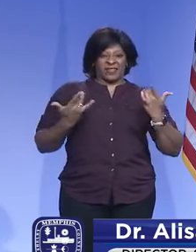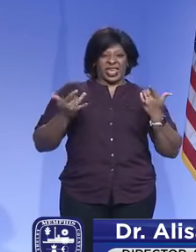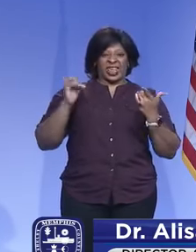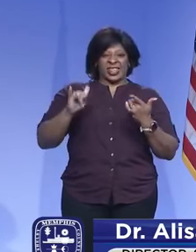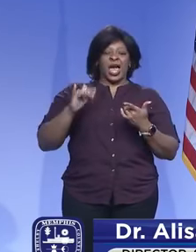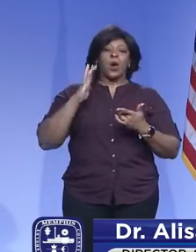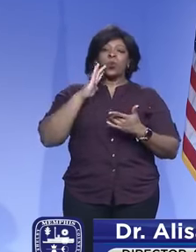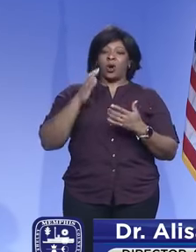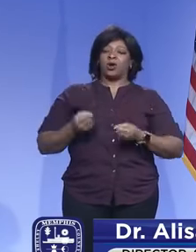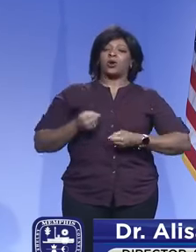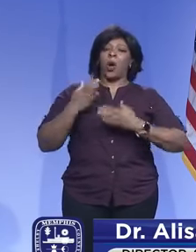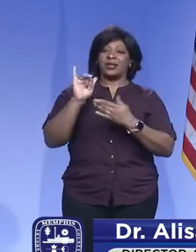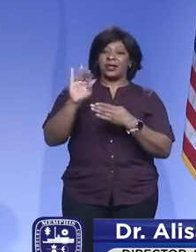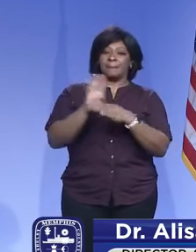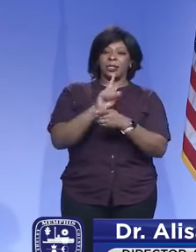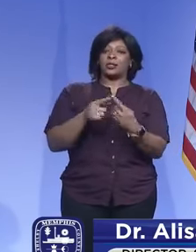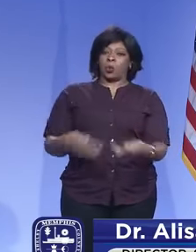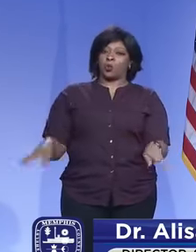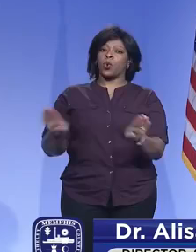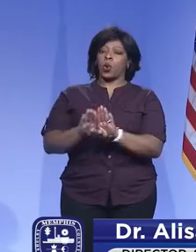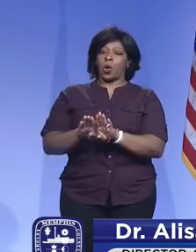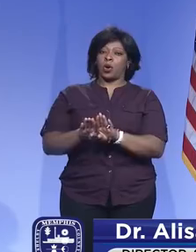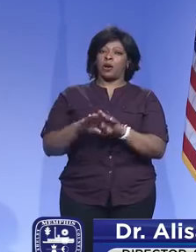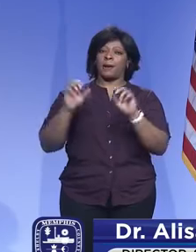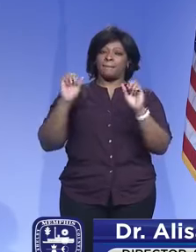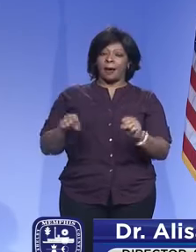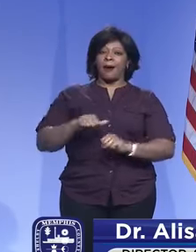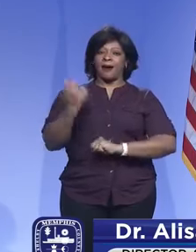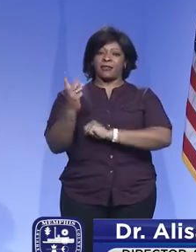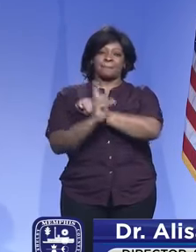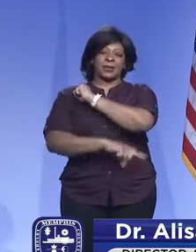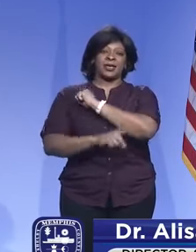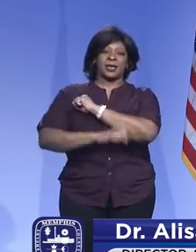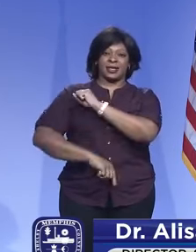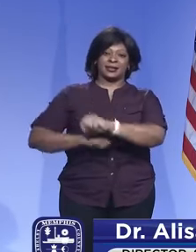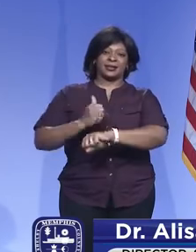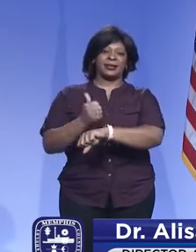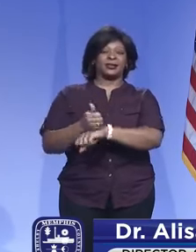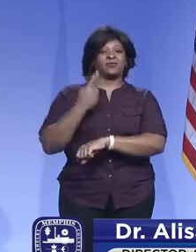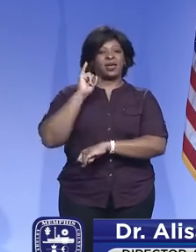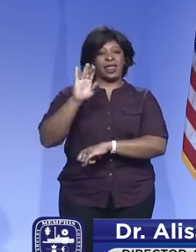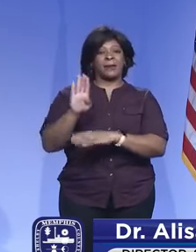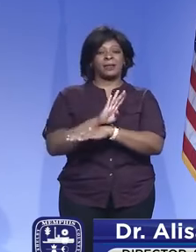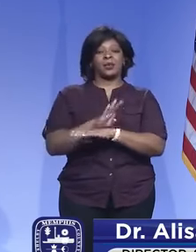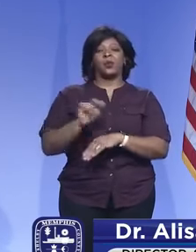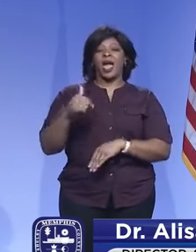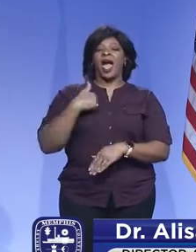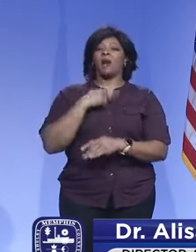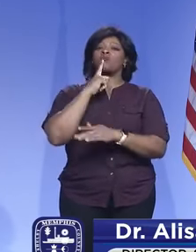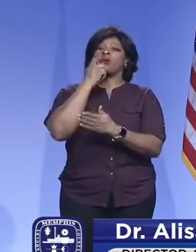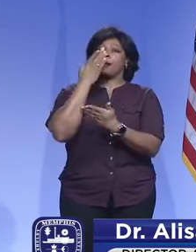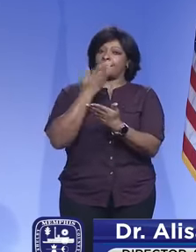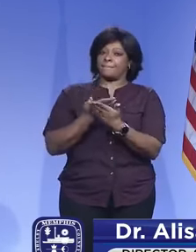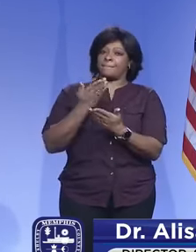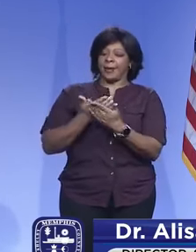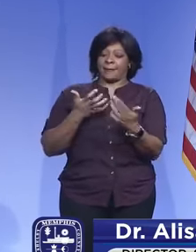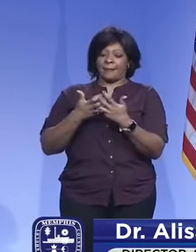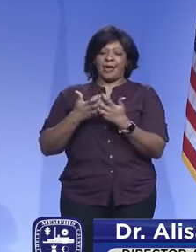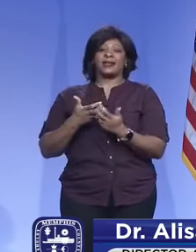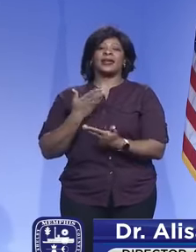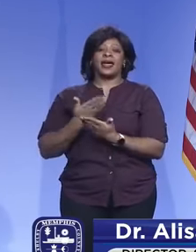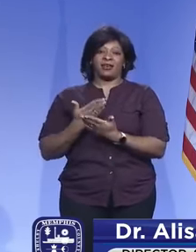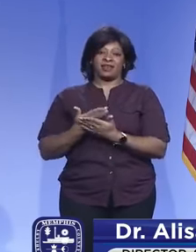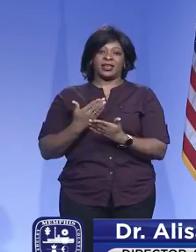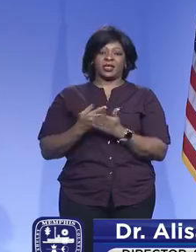going to result in a closure, it may result in other penalties, we have to have corroborating evidence. So we're making